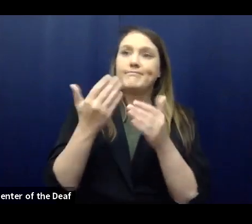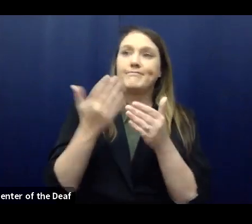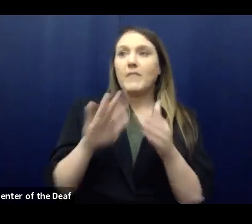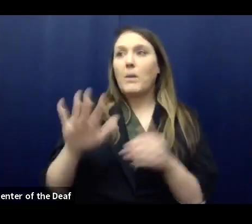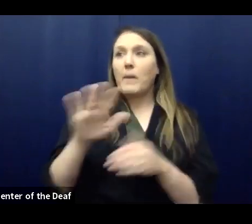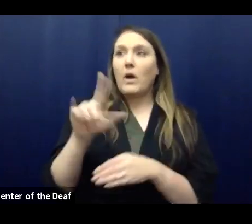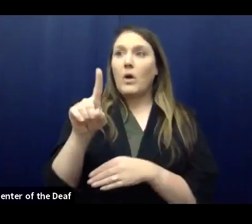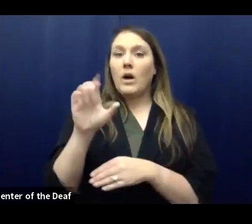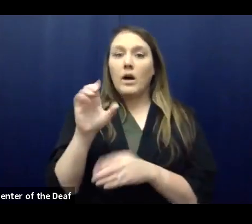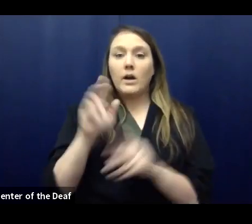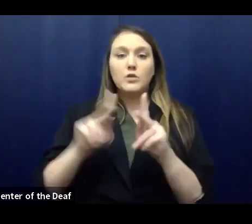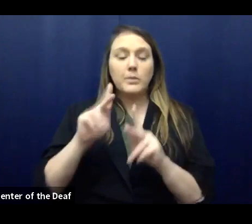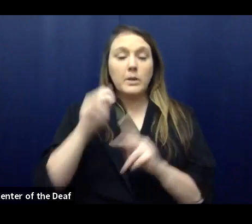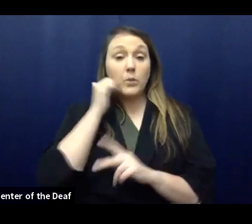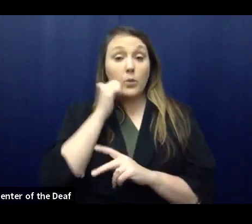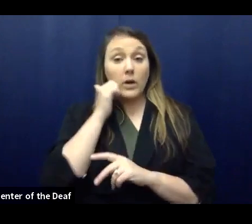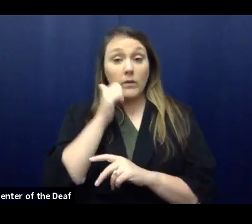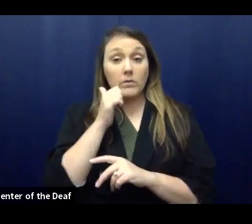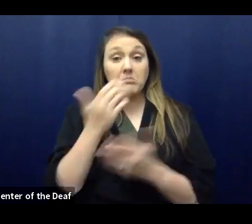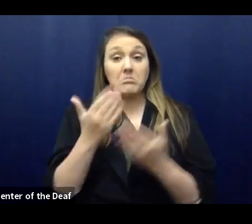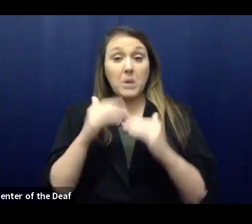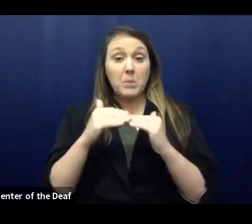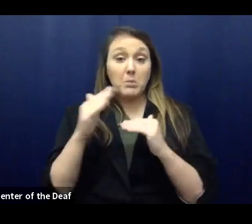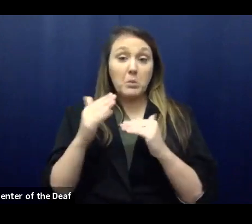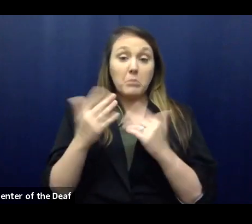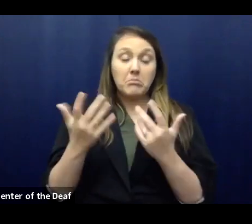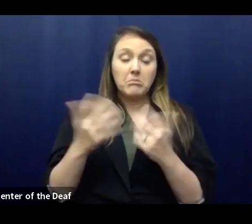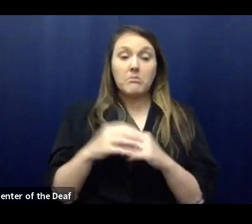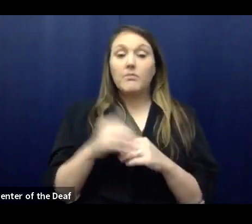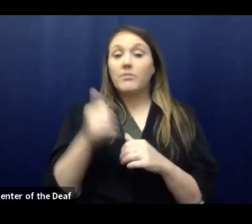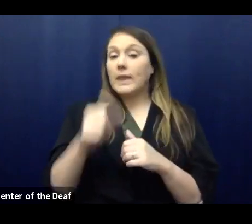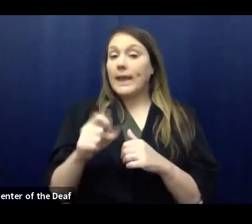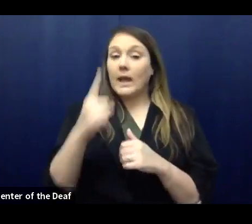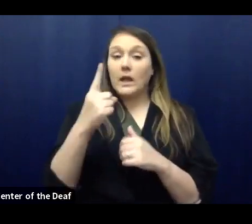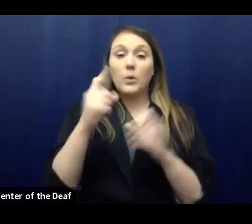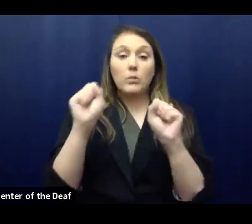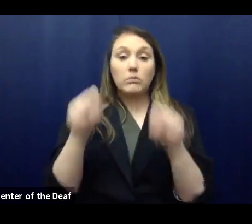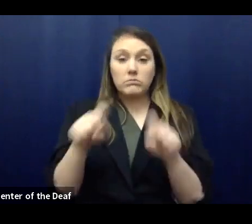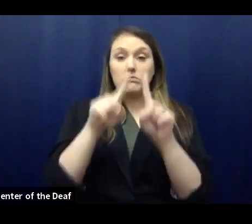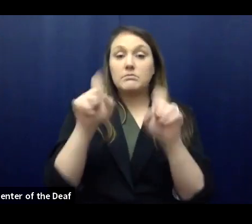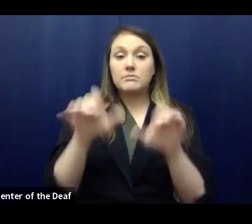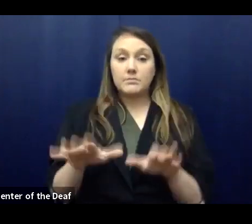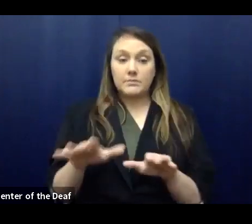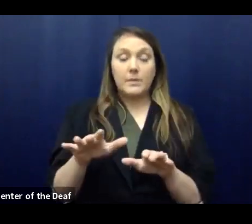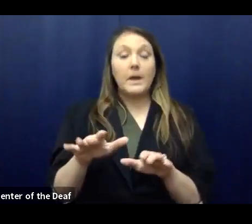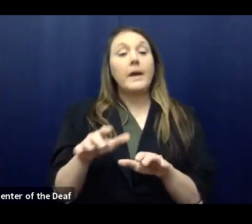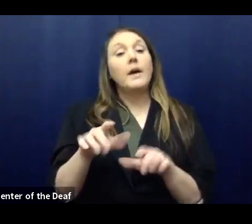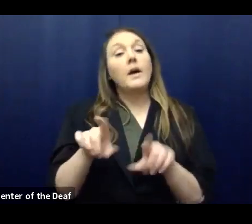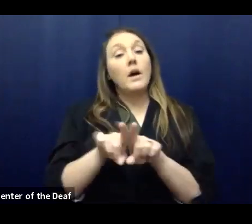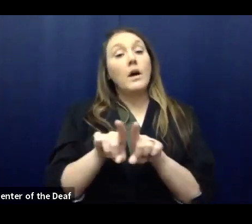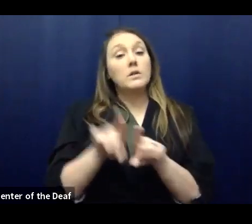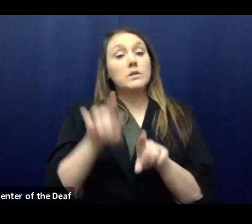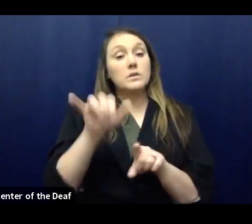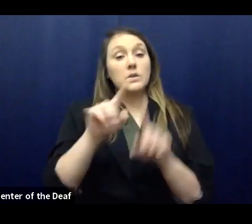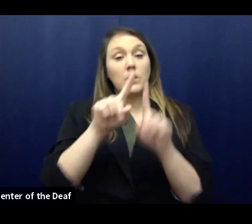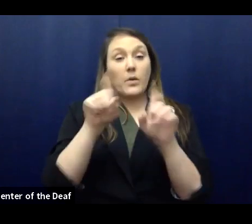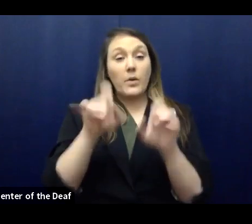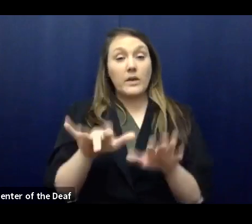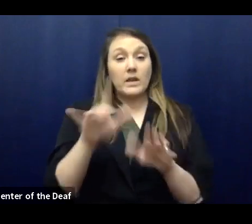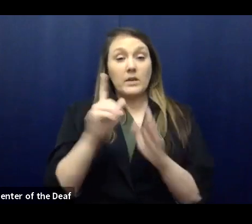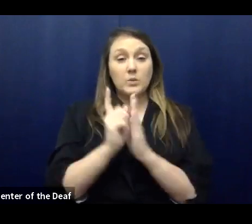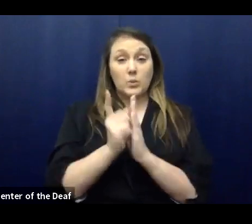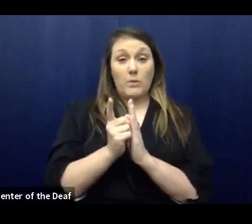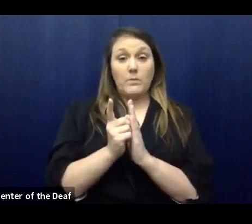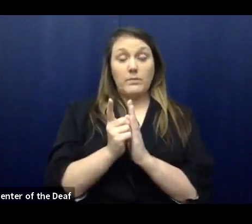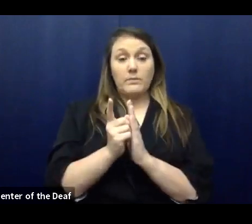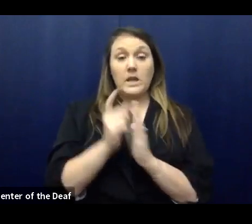more, and anybody can get a test. I am on that vein. I would also say a test is a moment in time. It tells you don't have